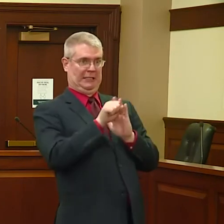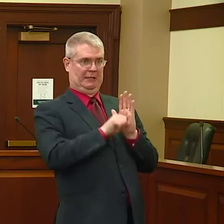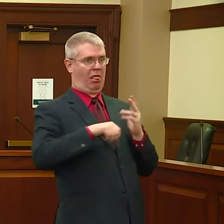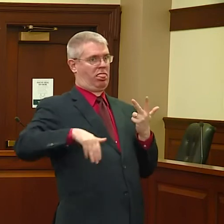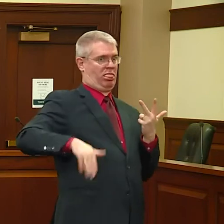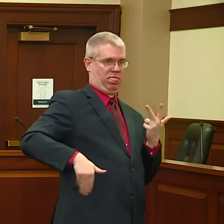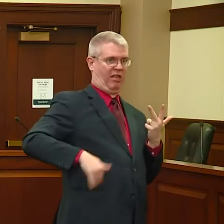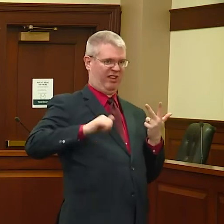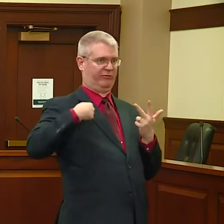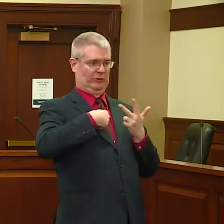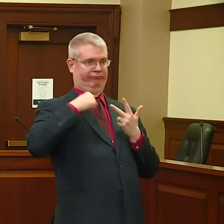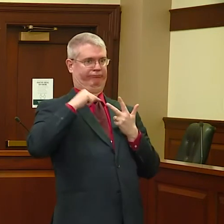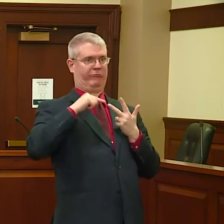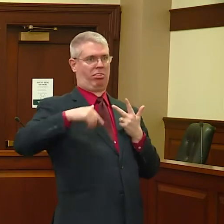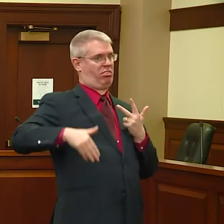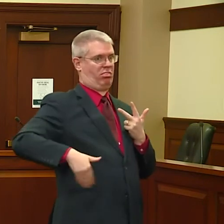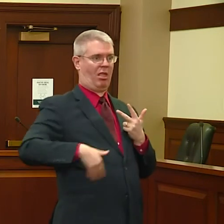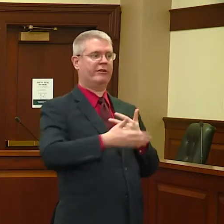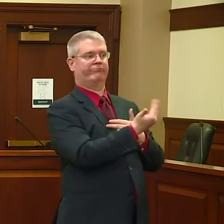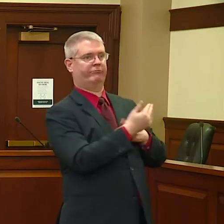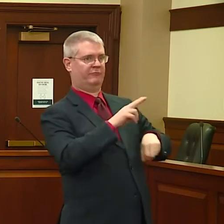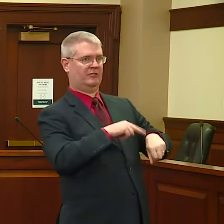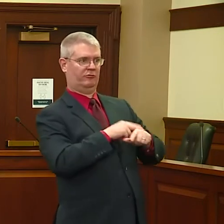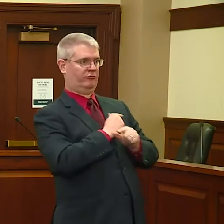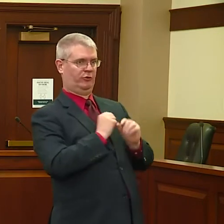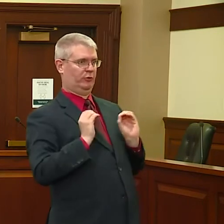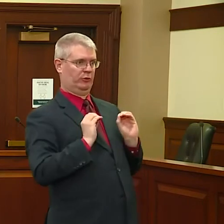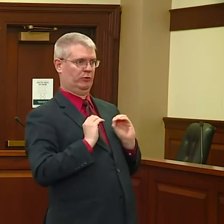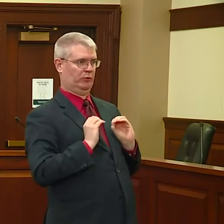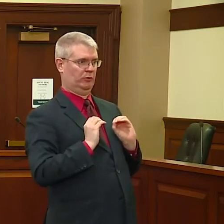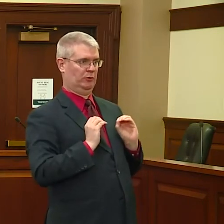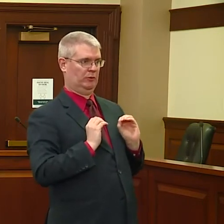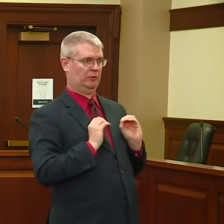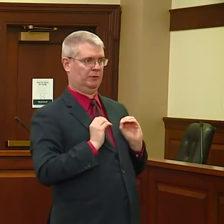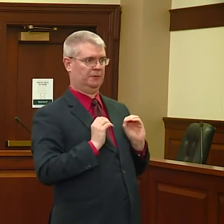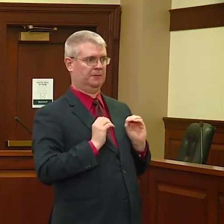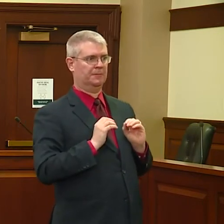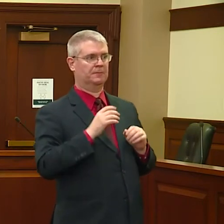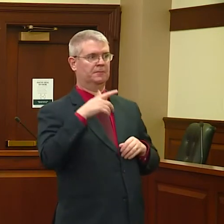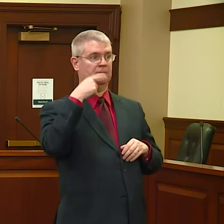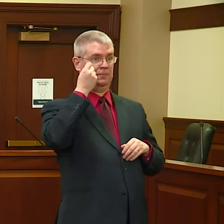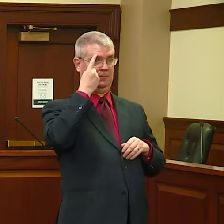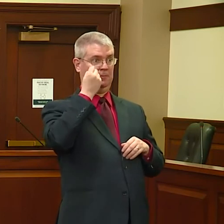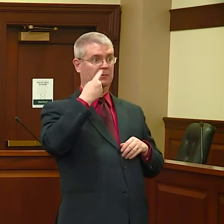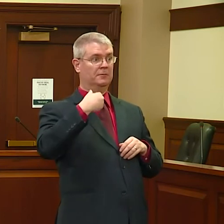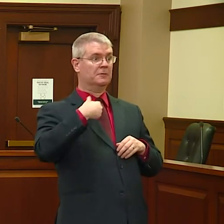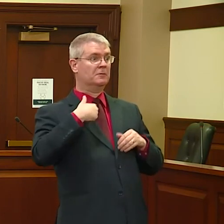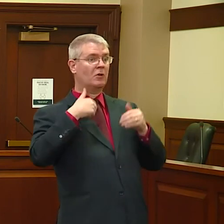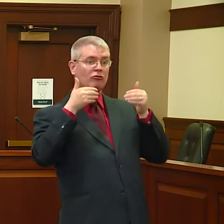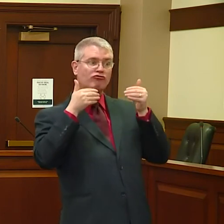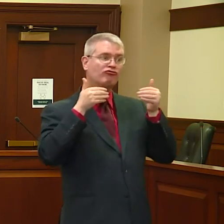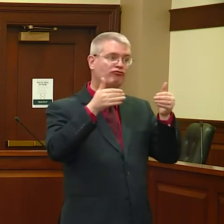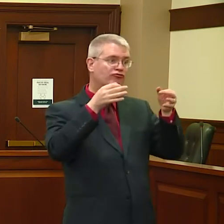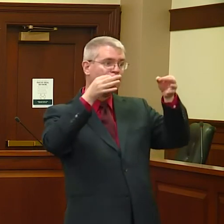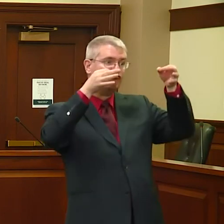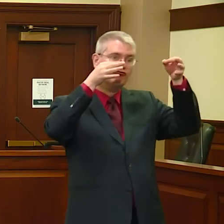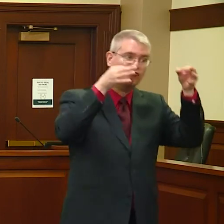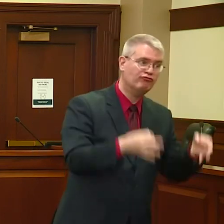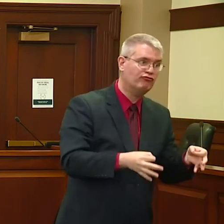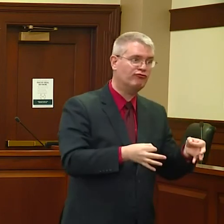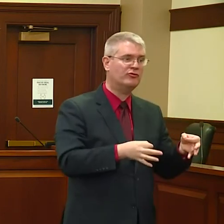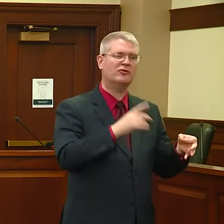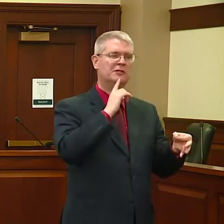economically, more effectively by other people that we've contracted with. So that doesn't